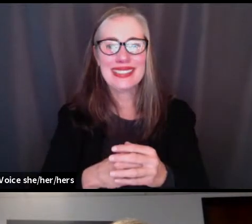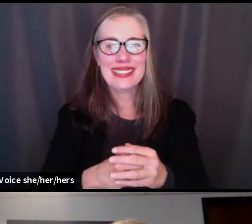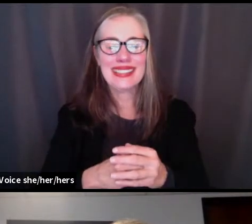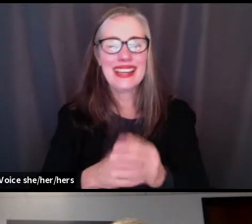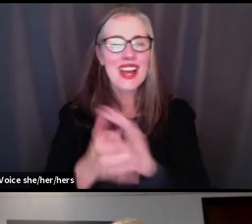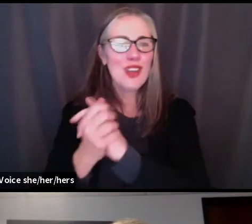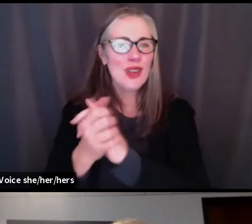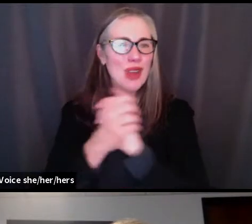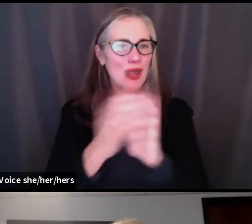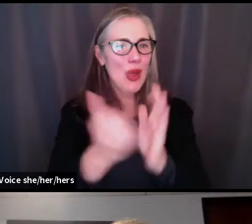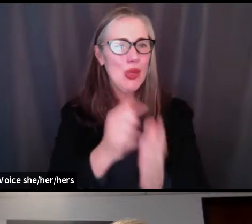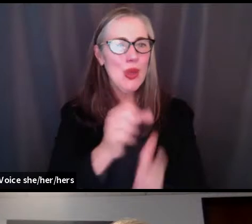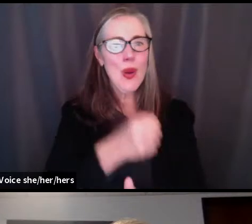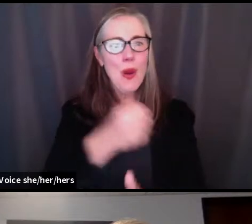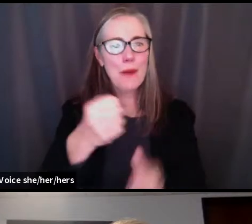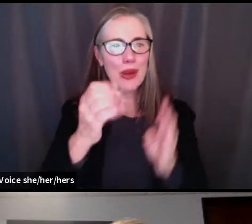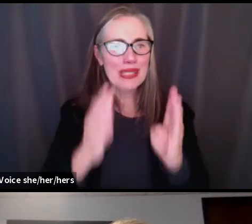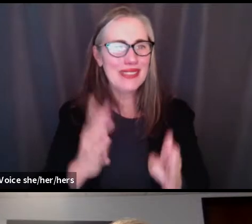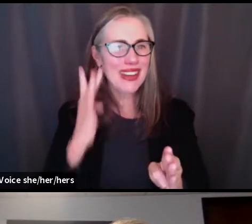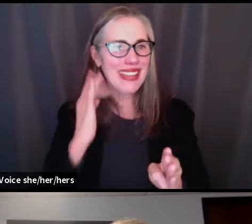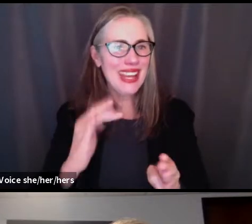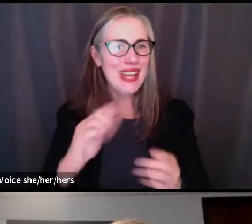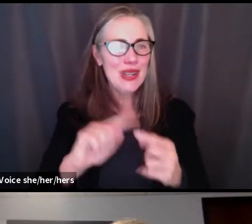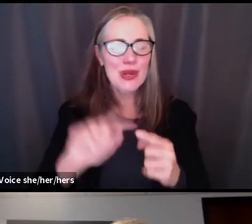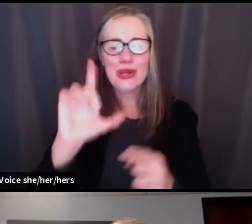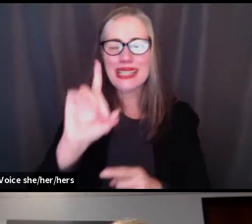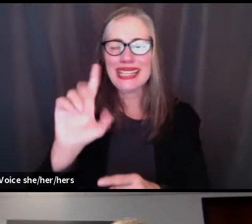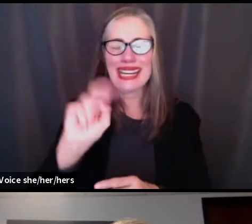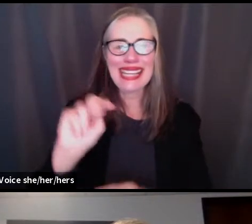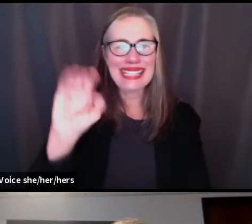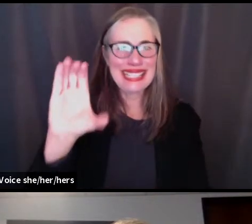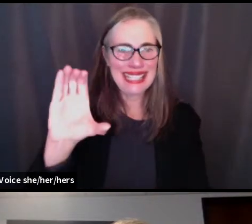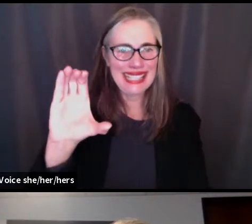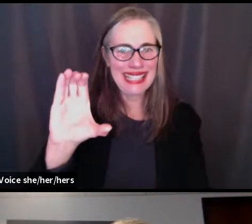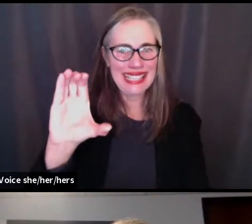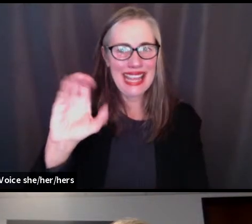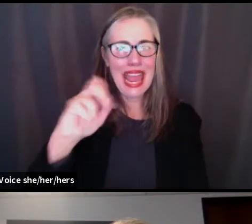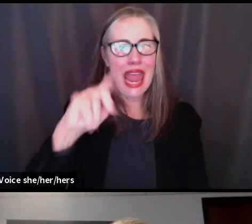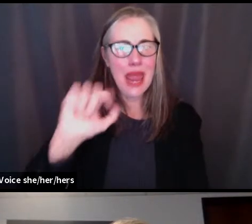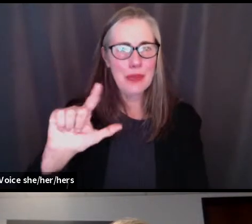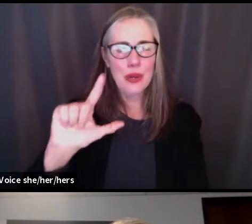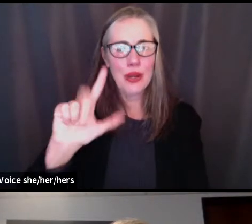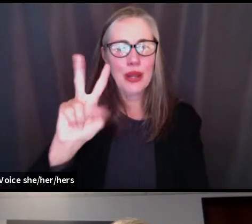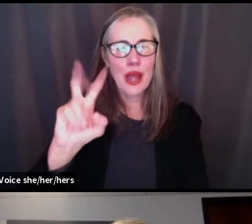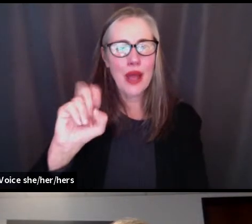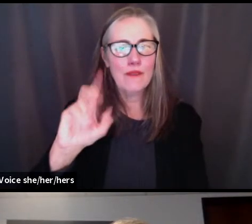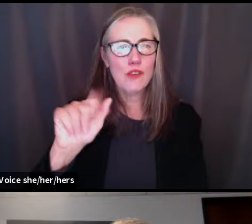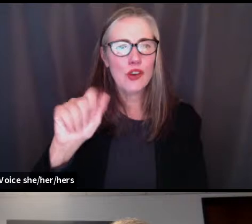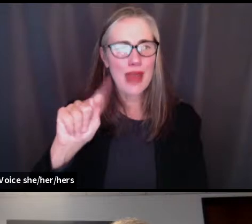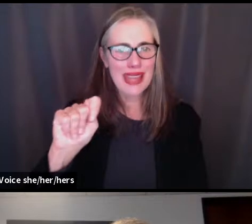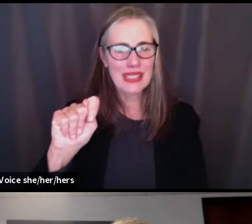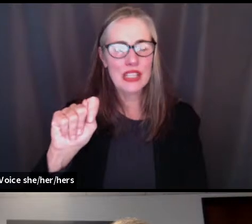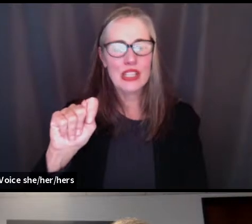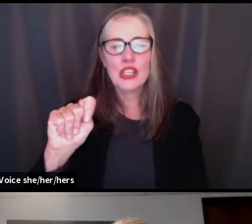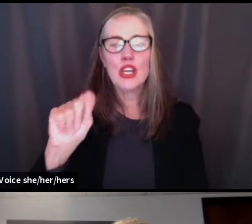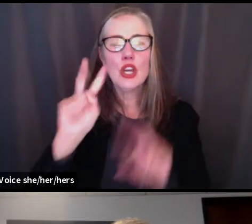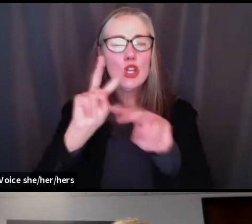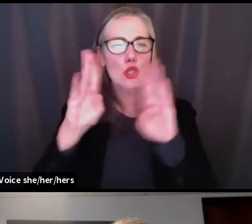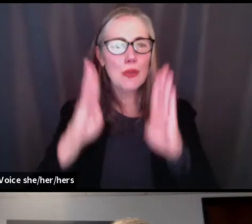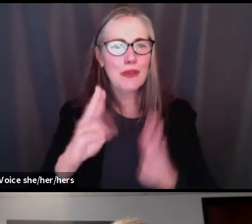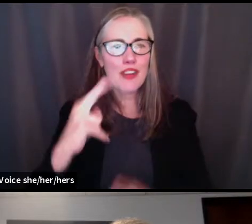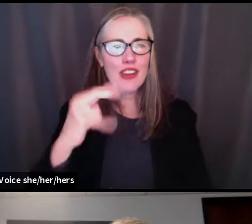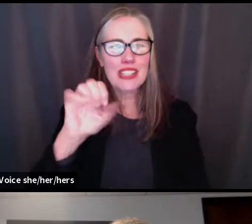new appointees from California to the DNC, our own April Verrett, Supervisor Hilda Solis, Mayor